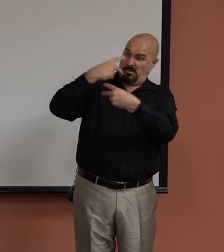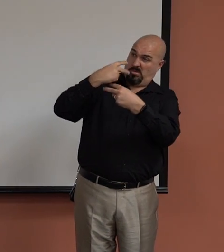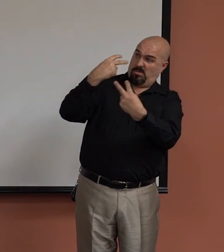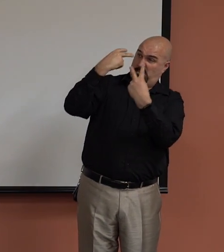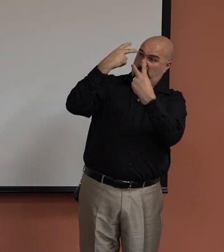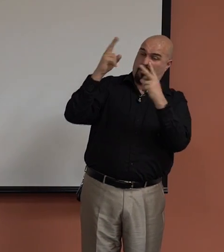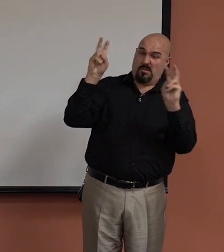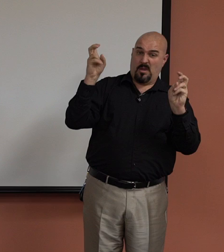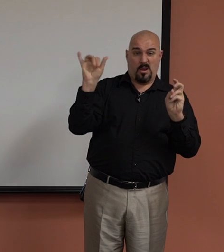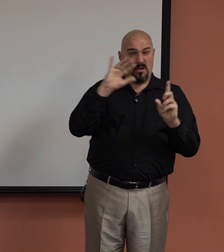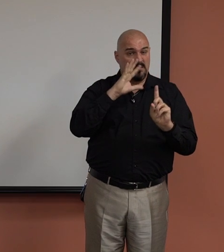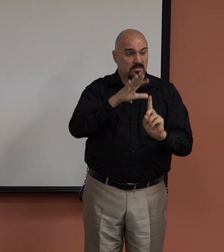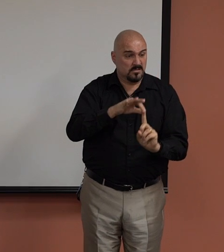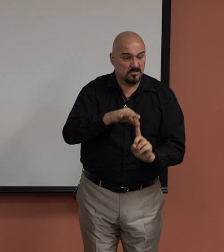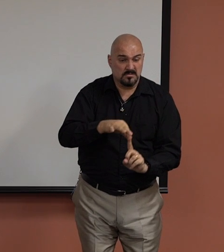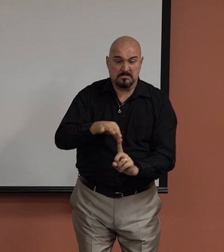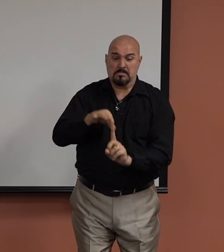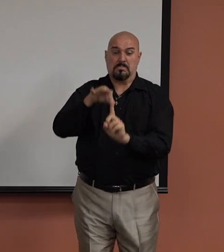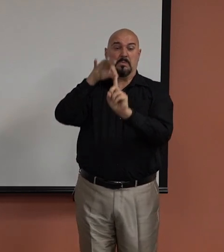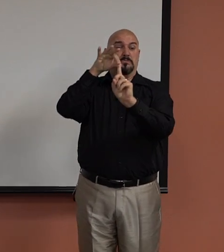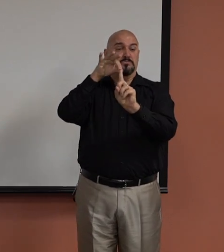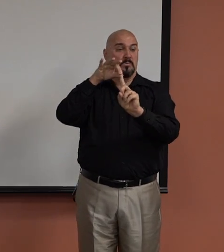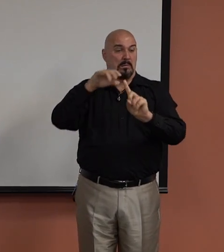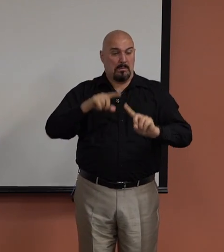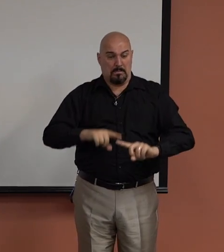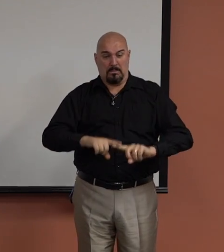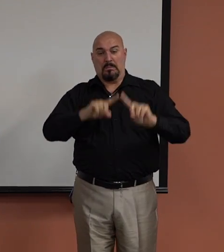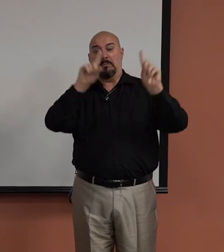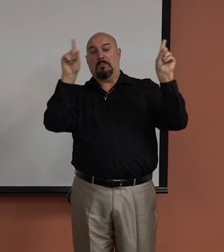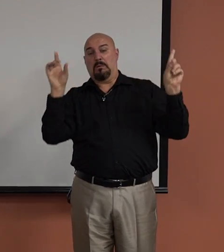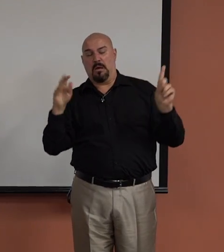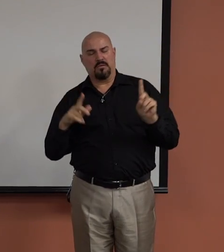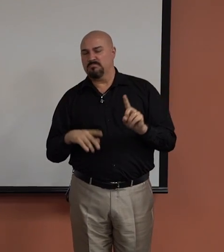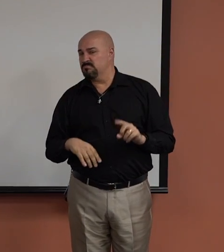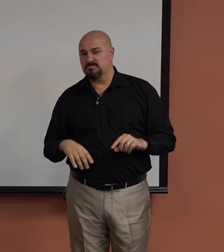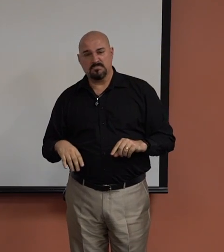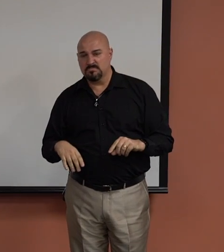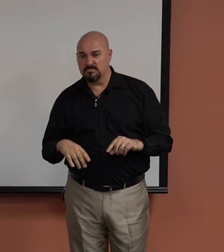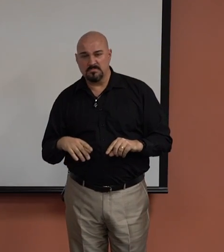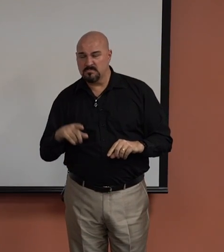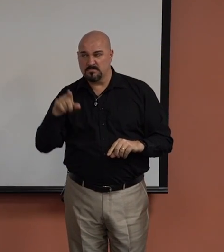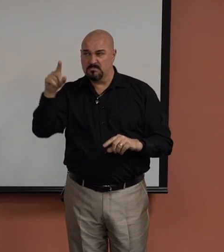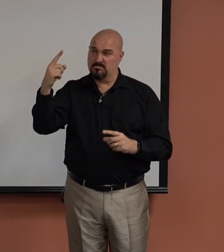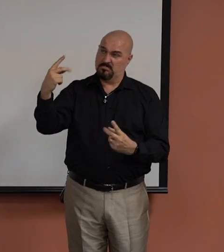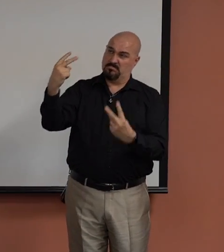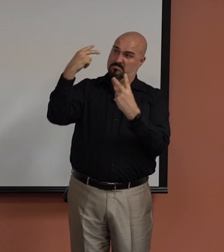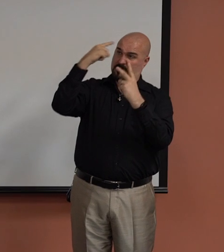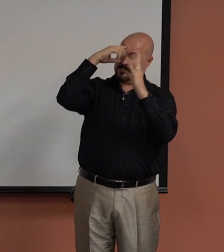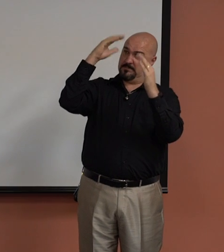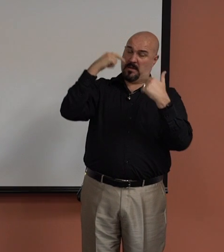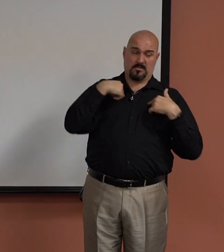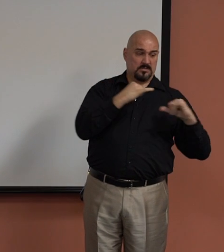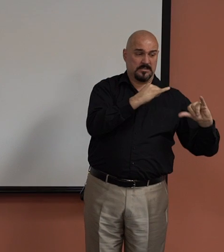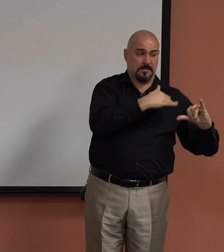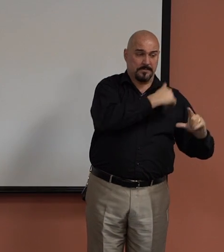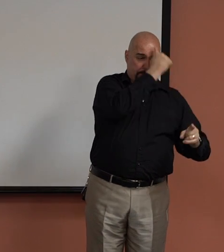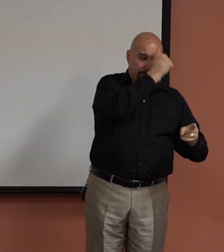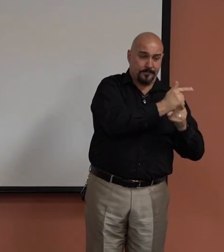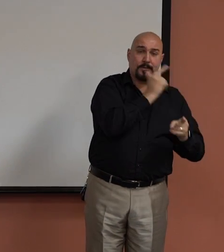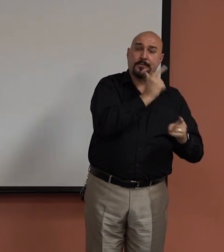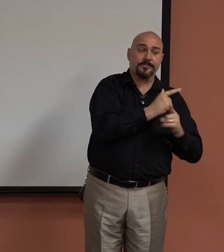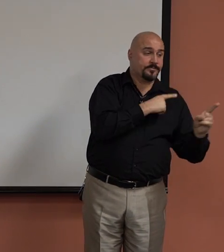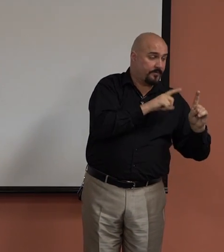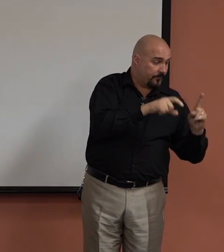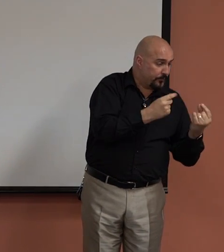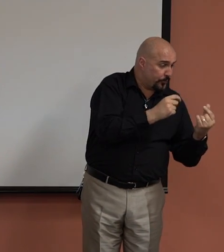my siblings. So at that point, like back in high school and during the